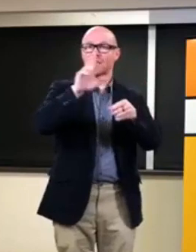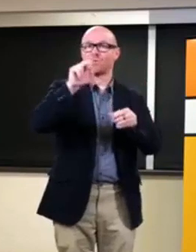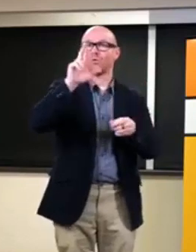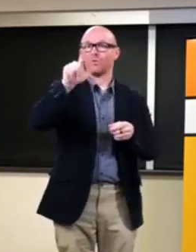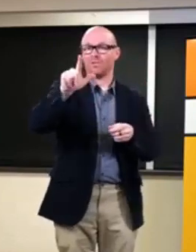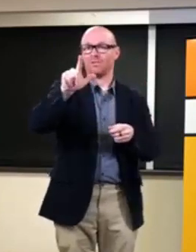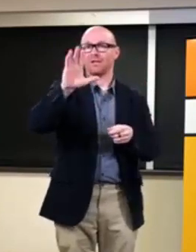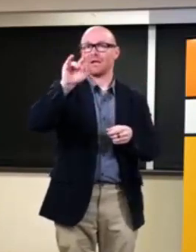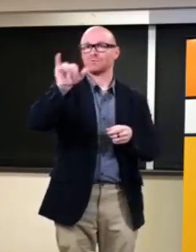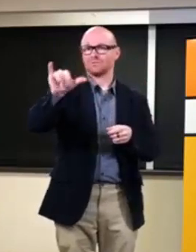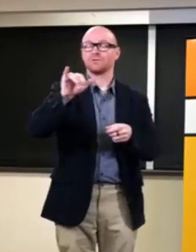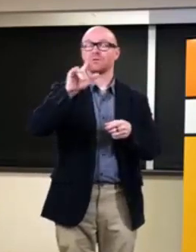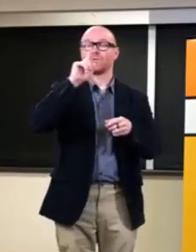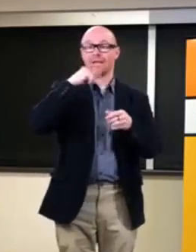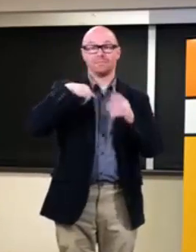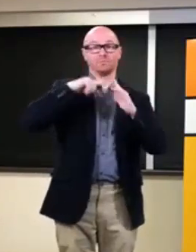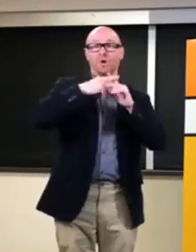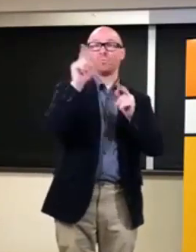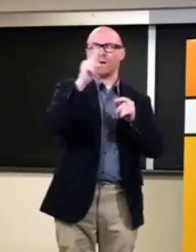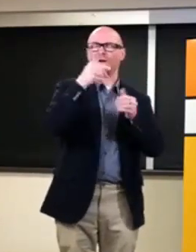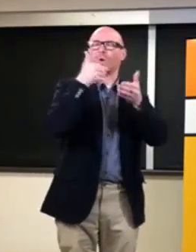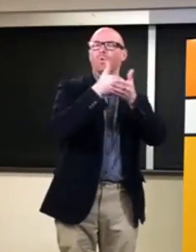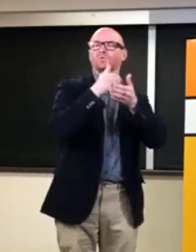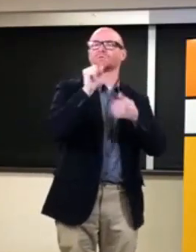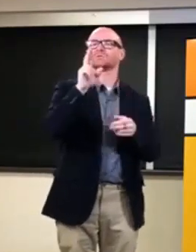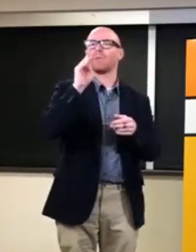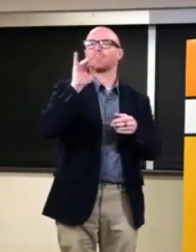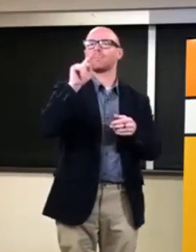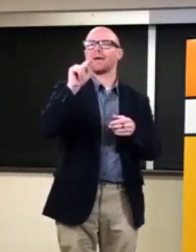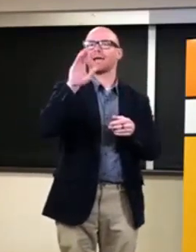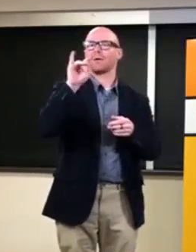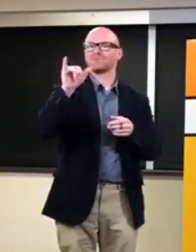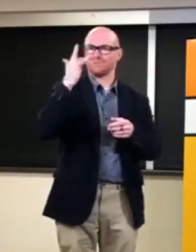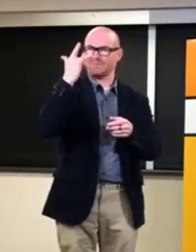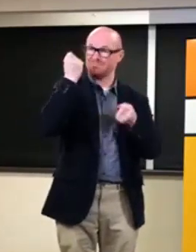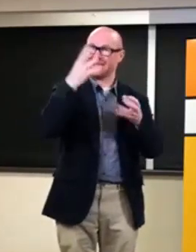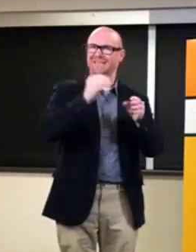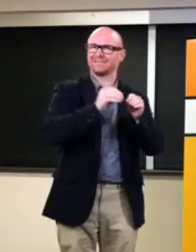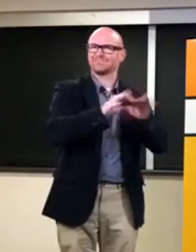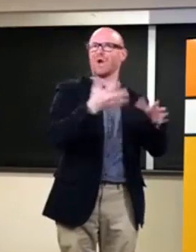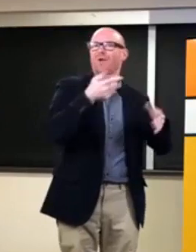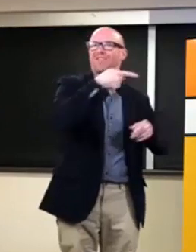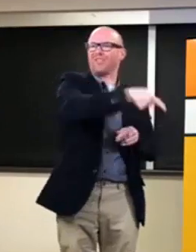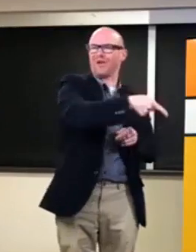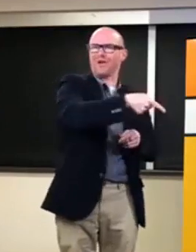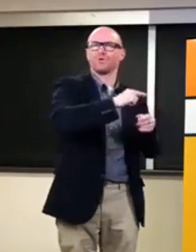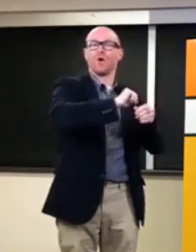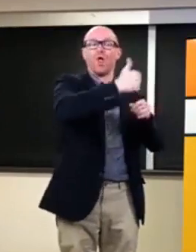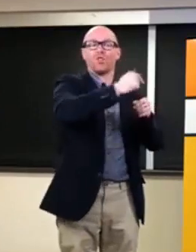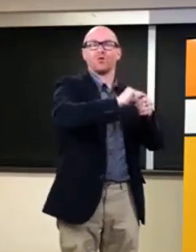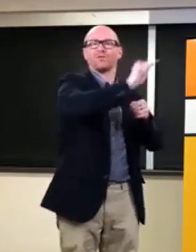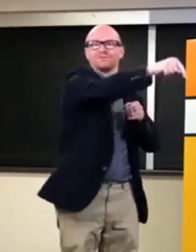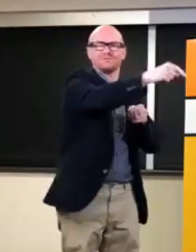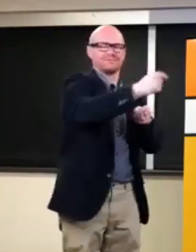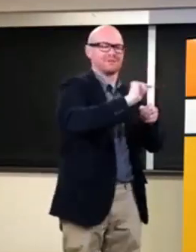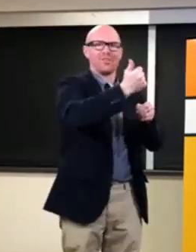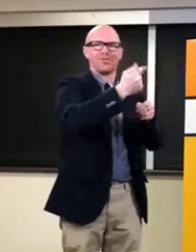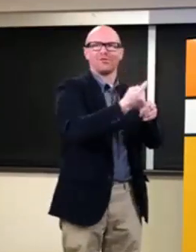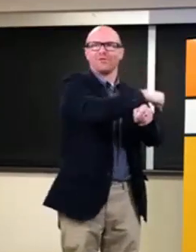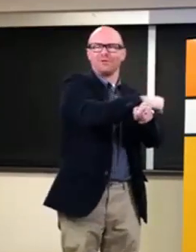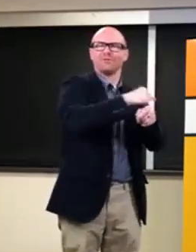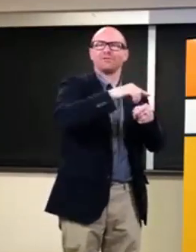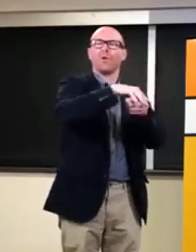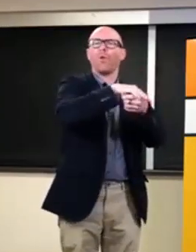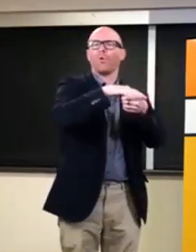on the counties surrounding Summit County because that was a huge hotspot, and we want to make sure that we're identifying any bleeding into the other